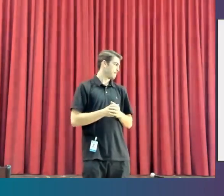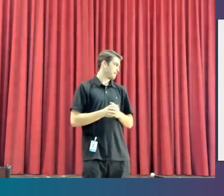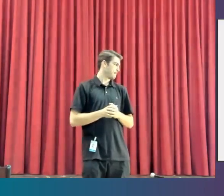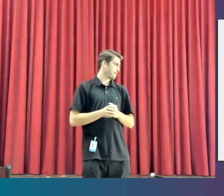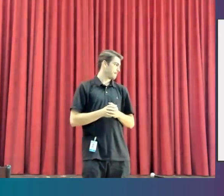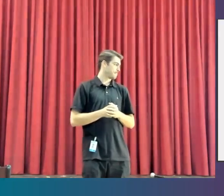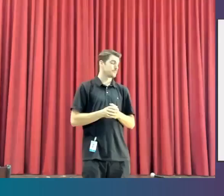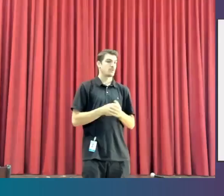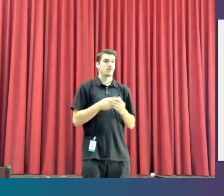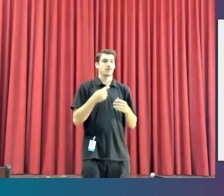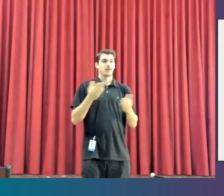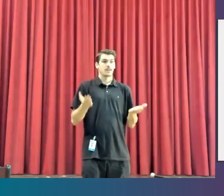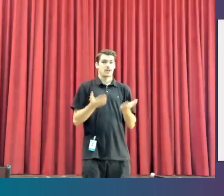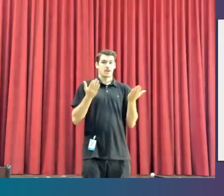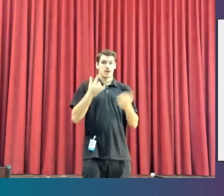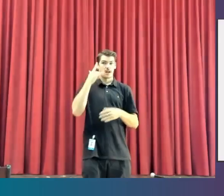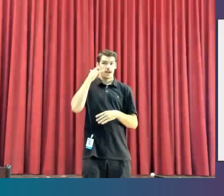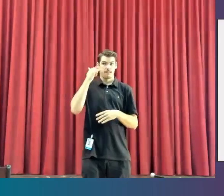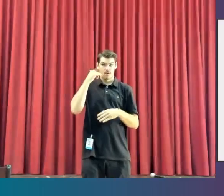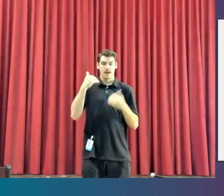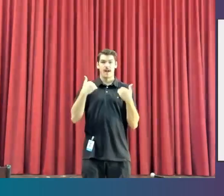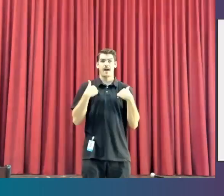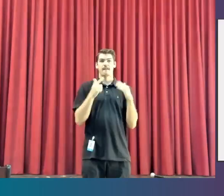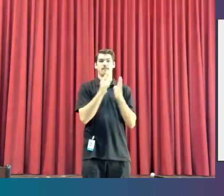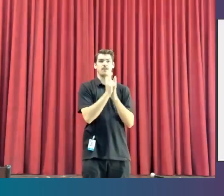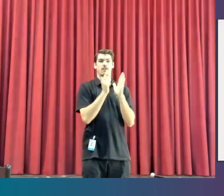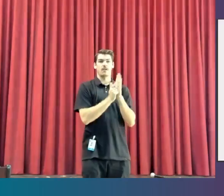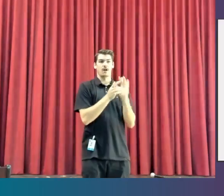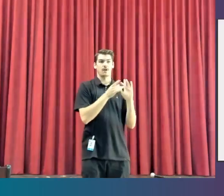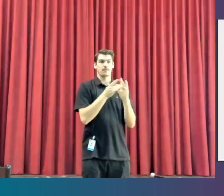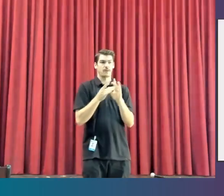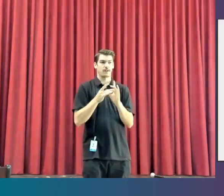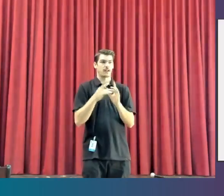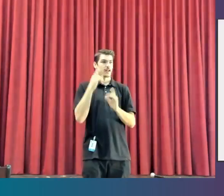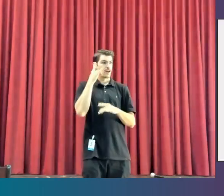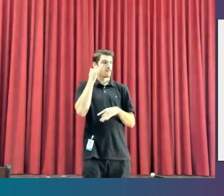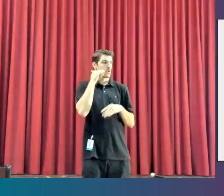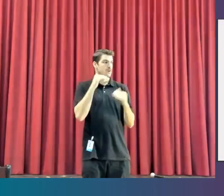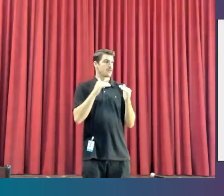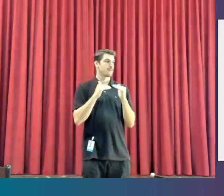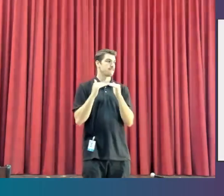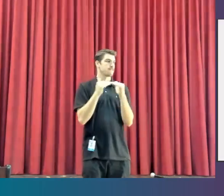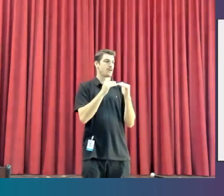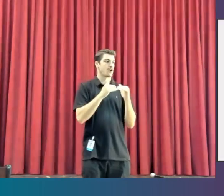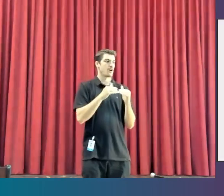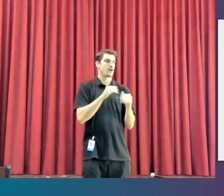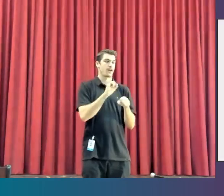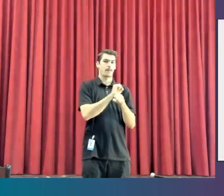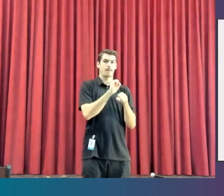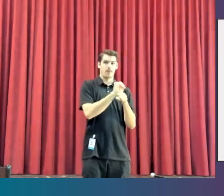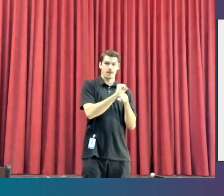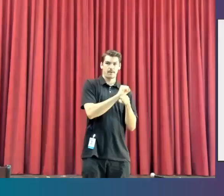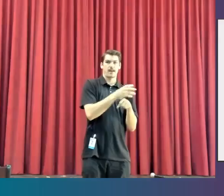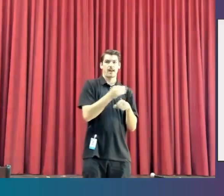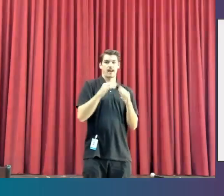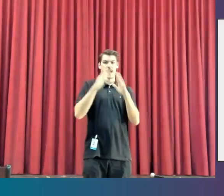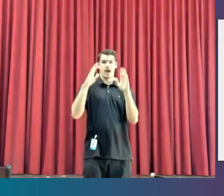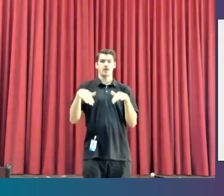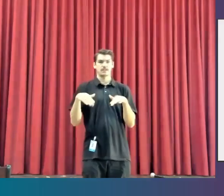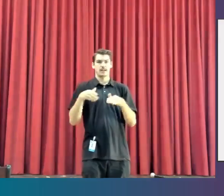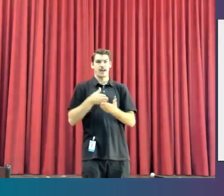So in California, we have a law called the California Fair Employment and Housing Act.